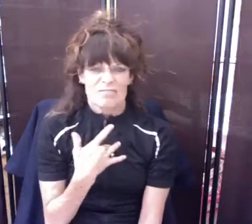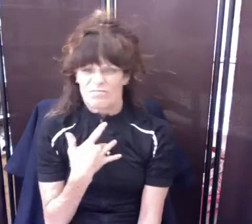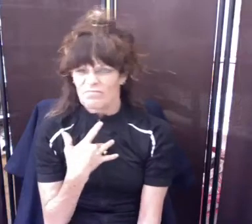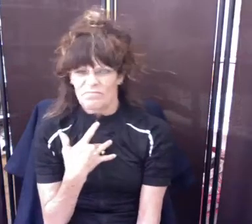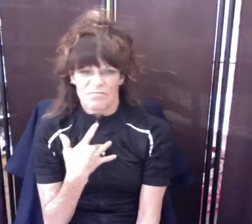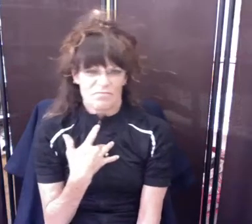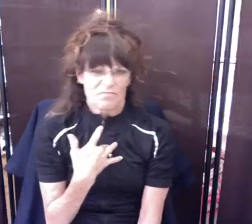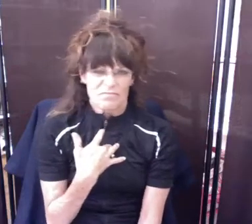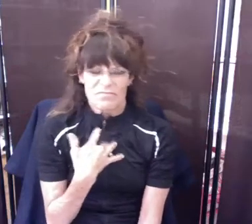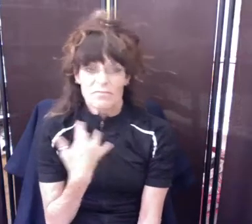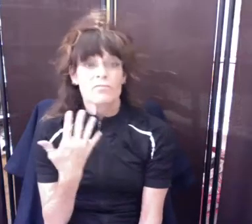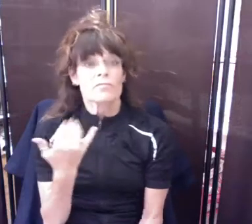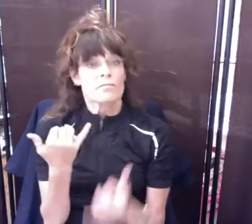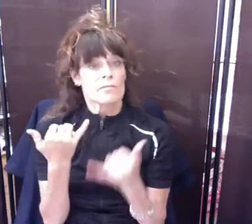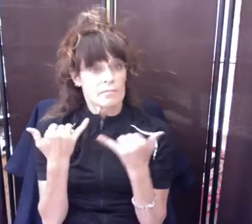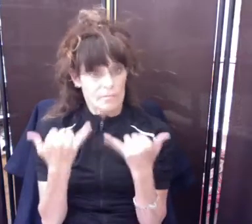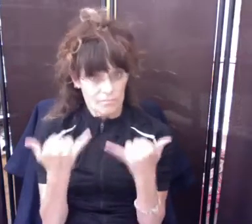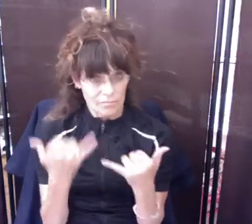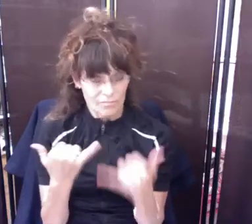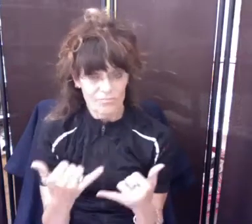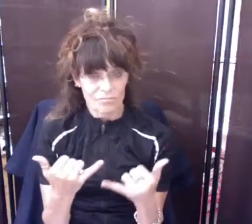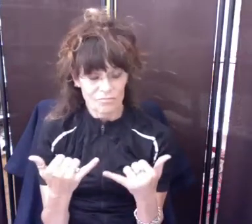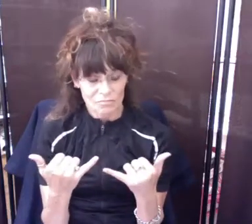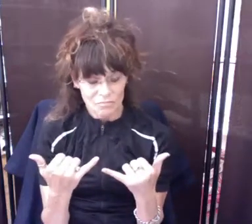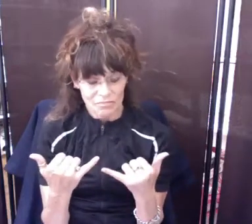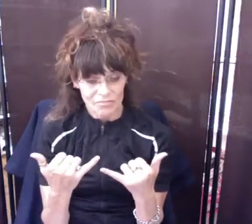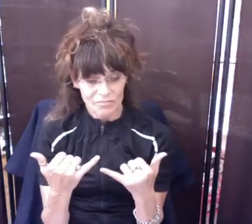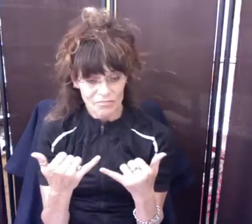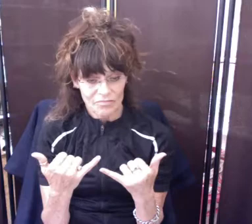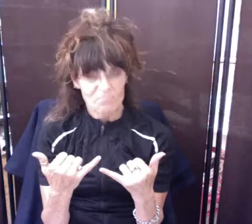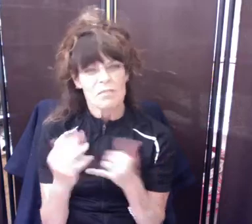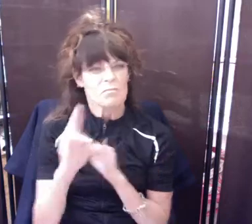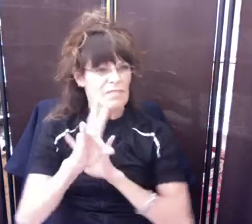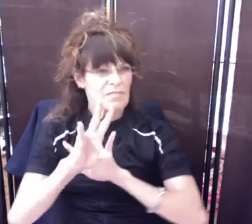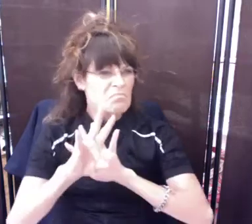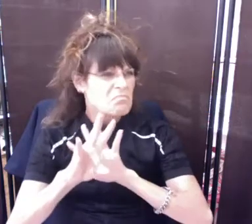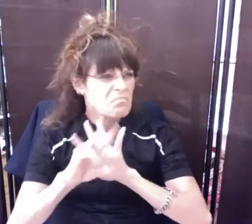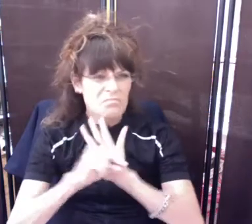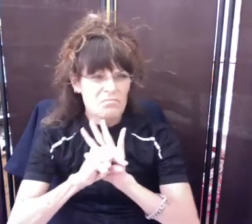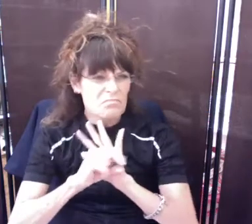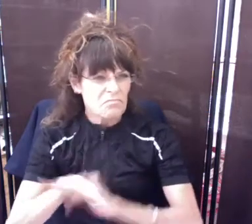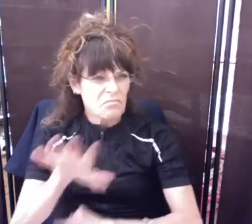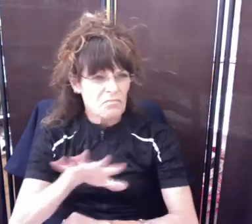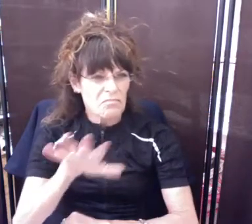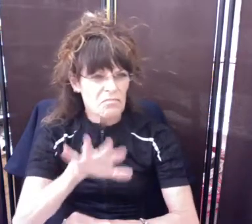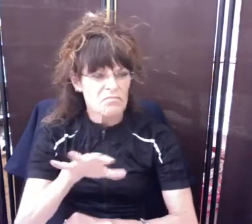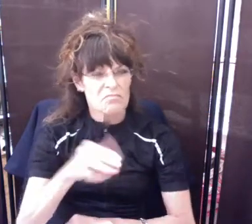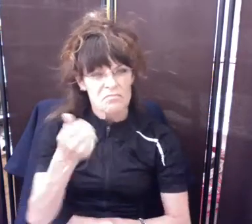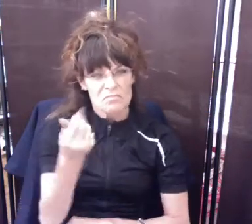fast forward, I think I was in 7th grade or something, and me and a couple of my buddies decide we're going to cut